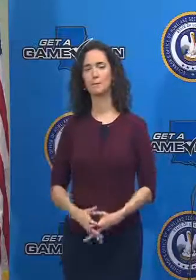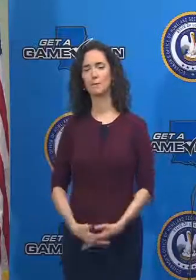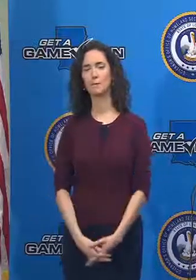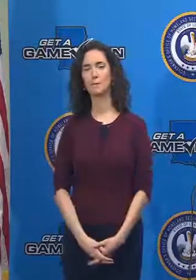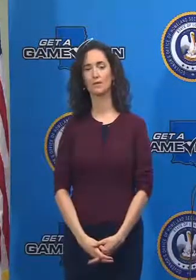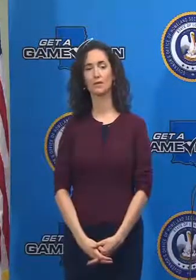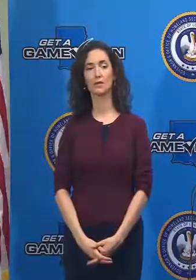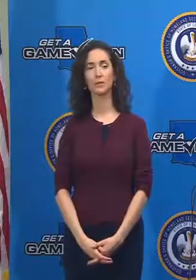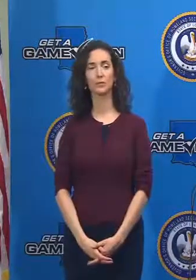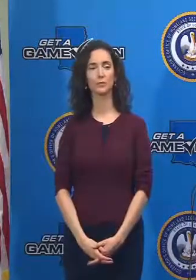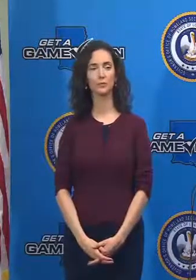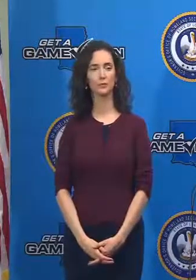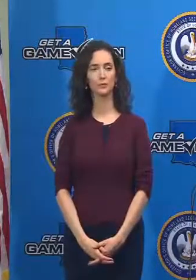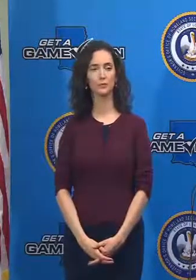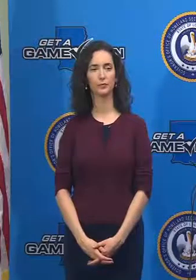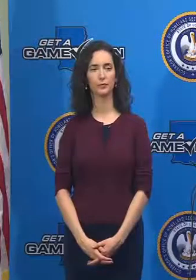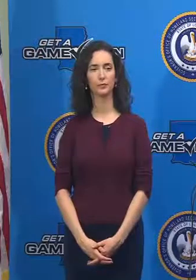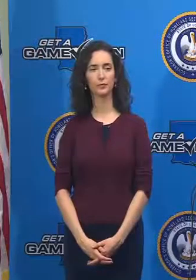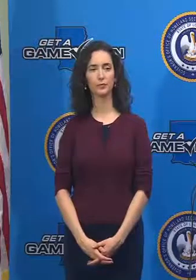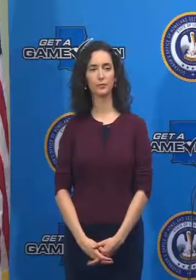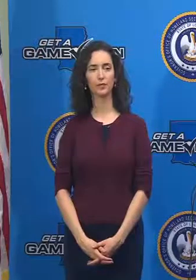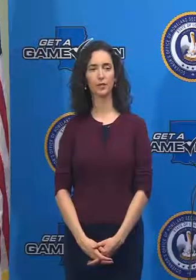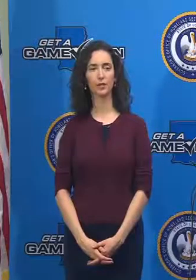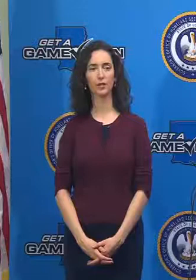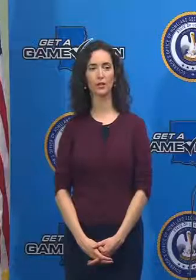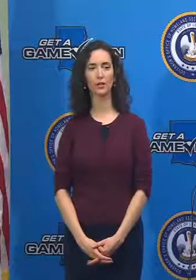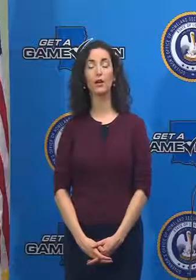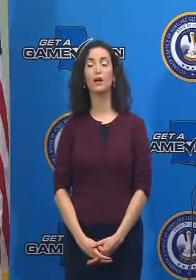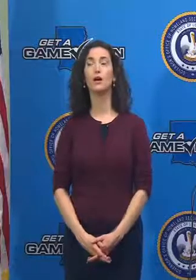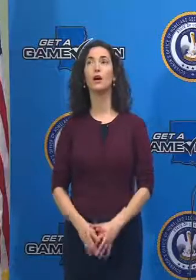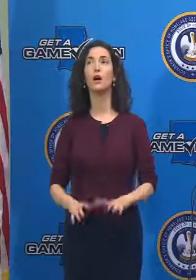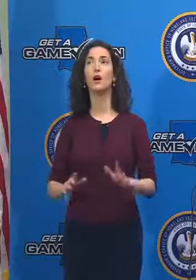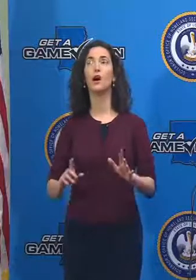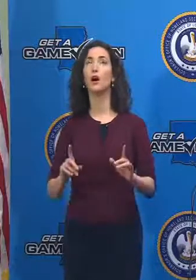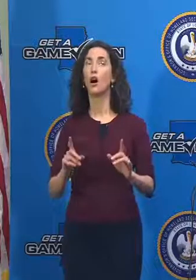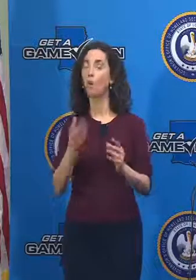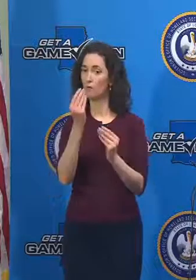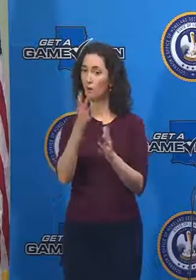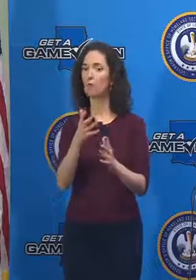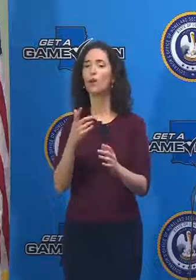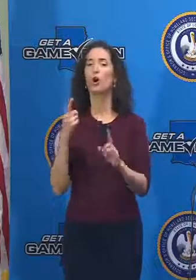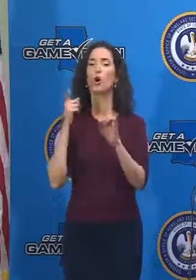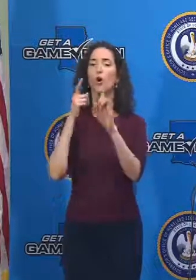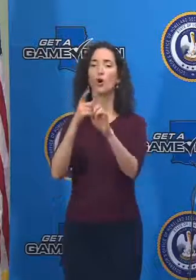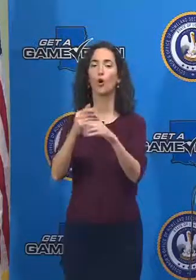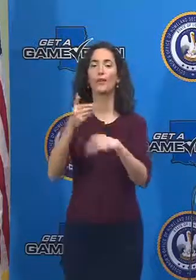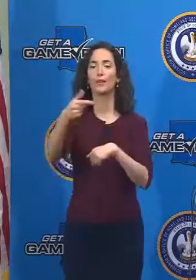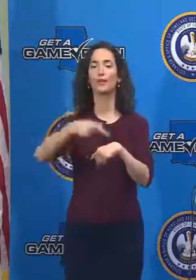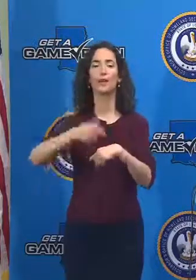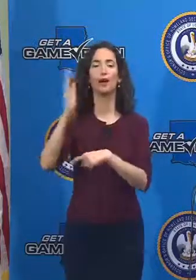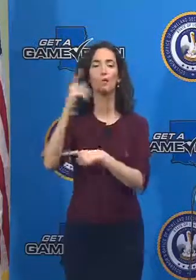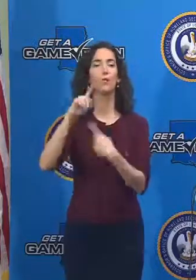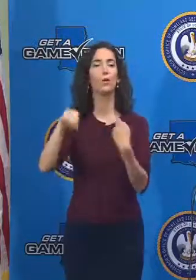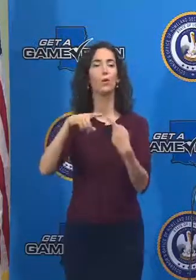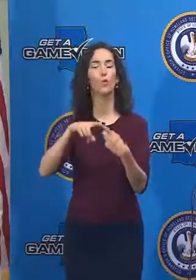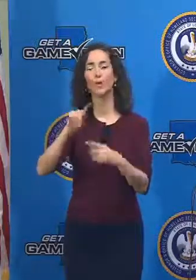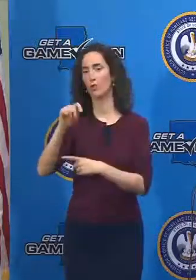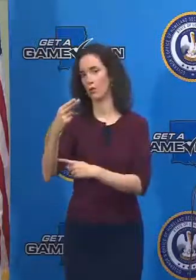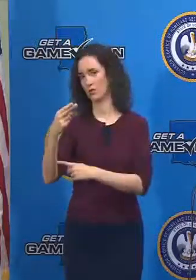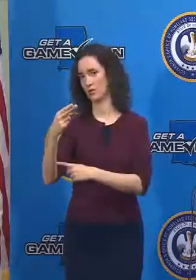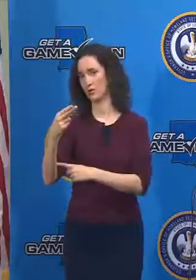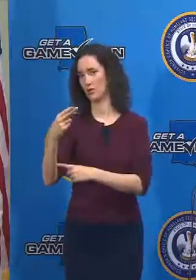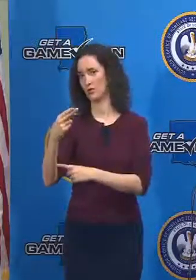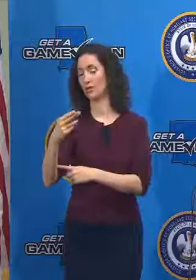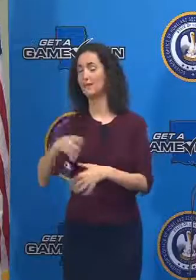With all of that, well, let me say this. We're going to aim for Thursday for our next press conference. We'll let you know